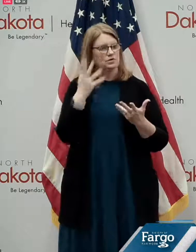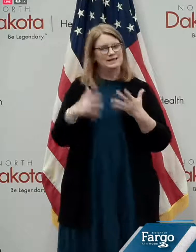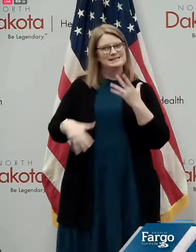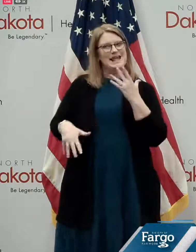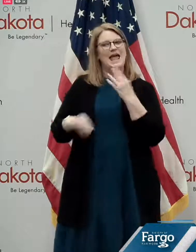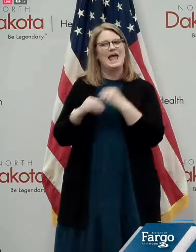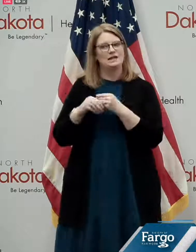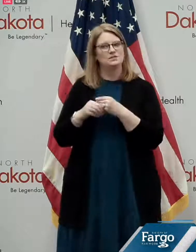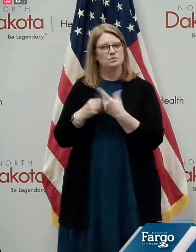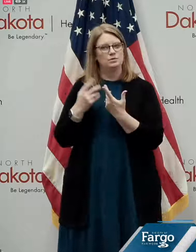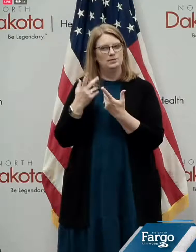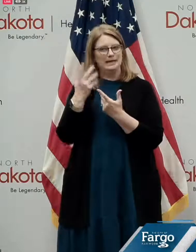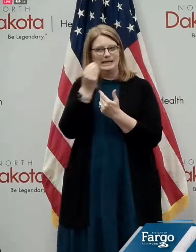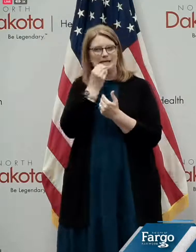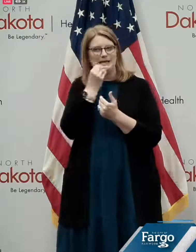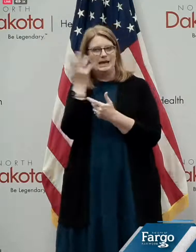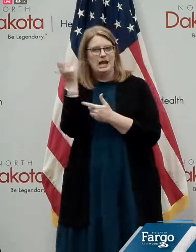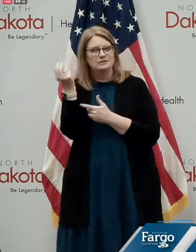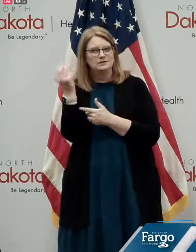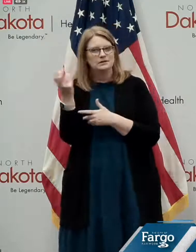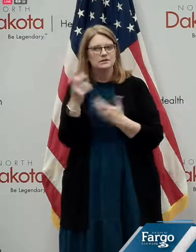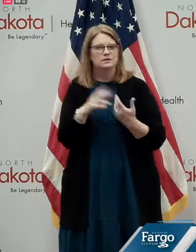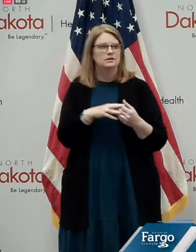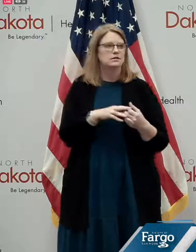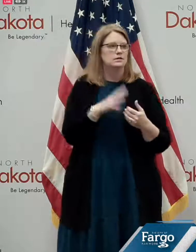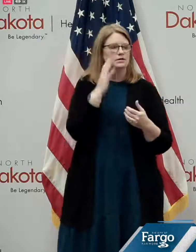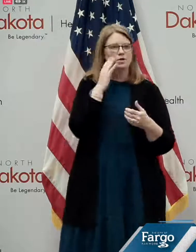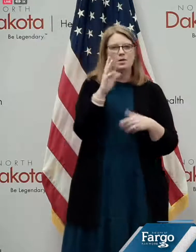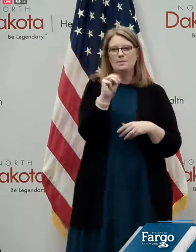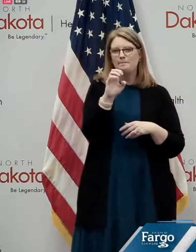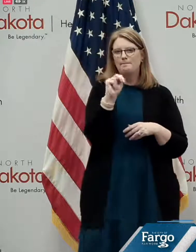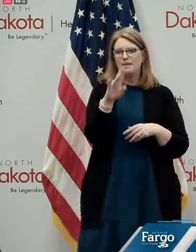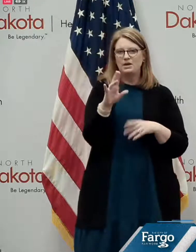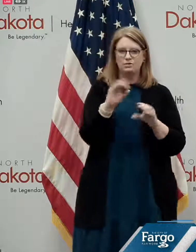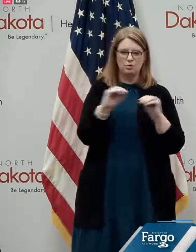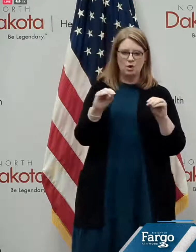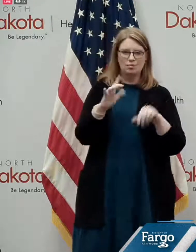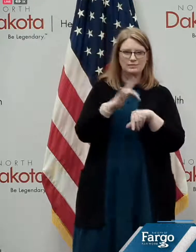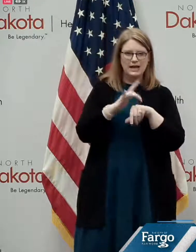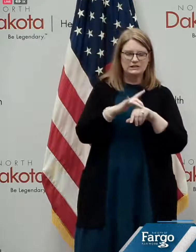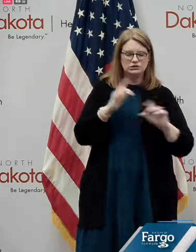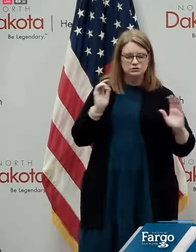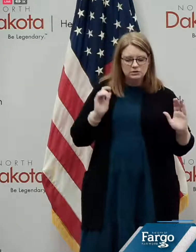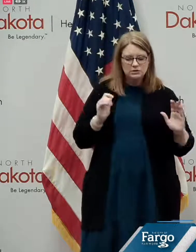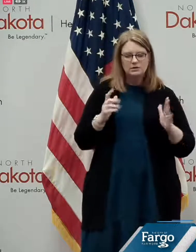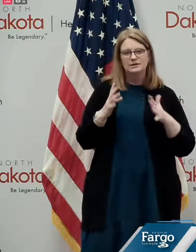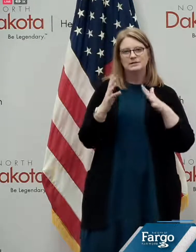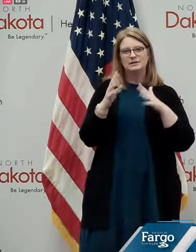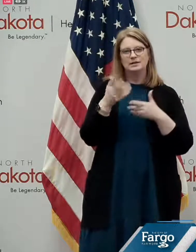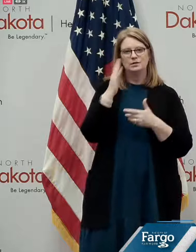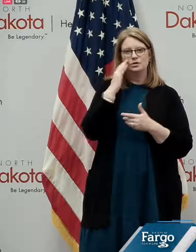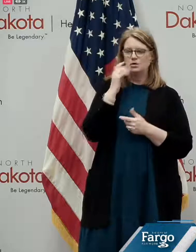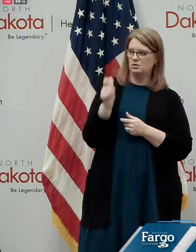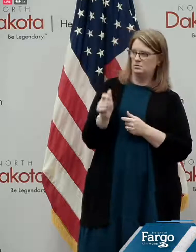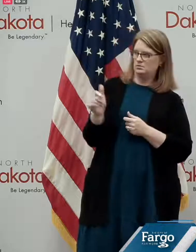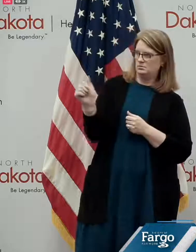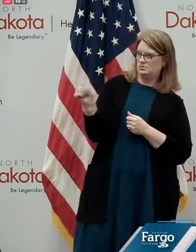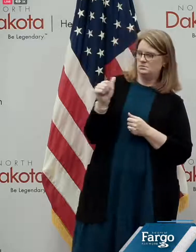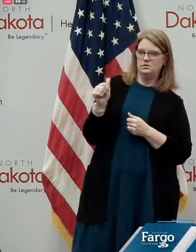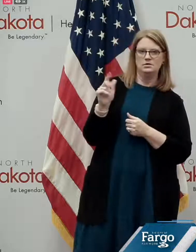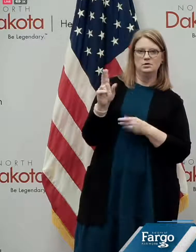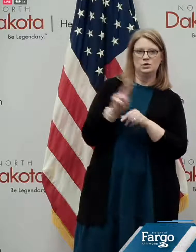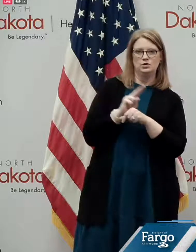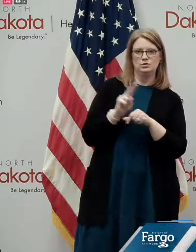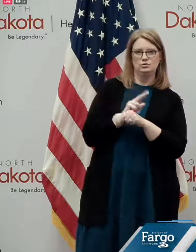outdoors. We've got touchless menu systems, scanners that allow you to,